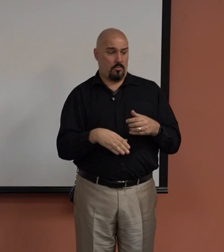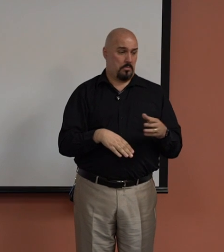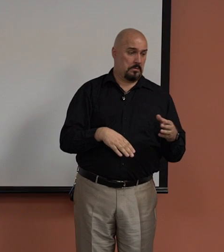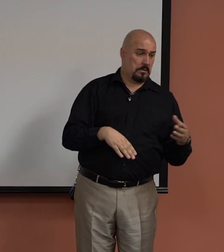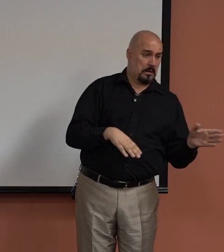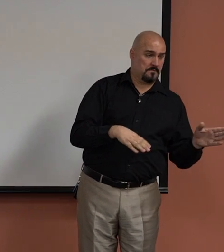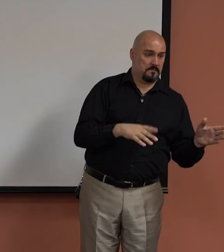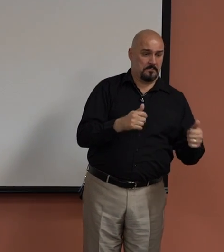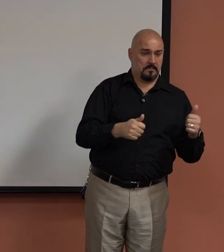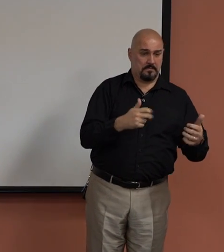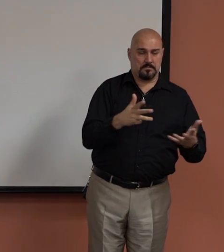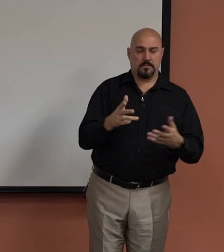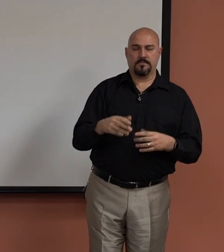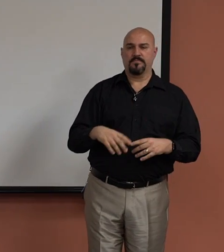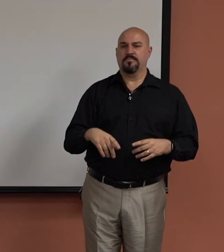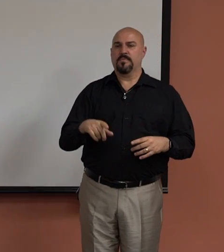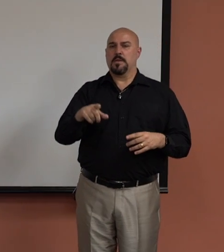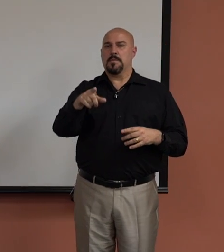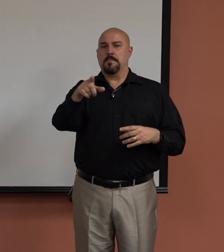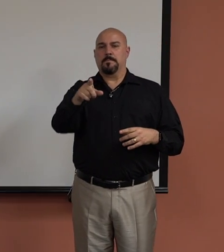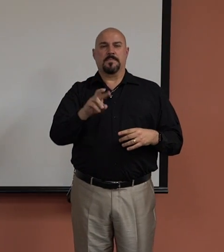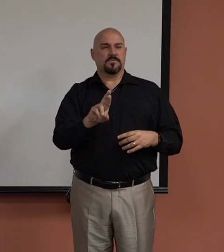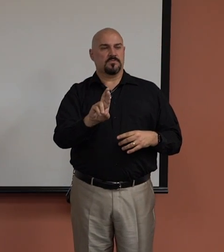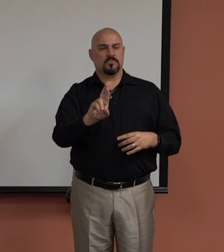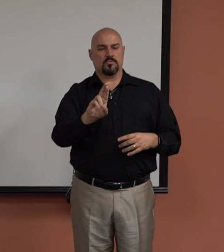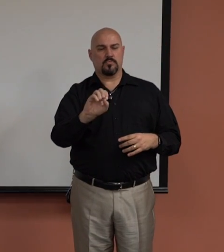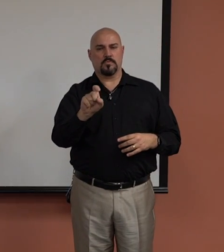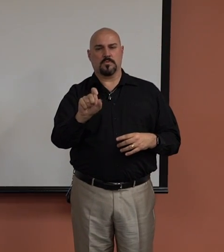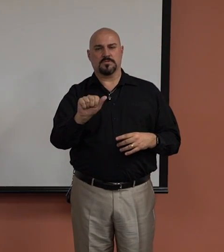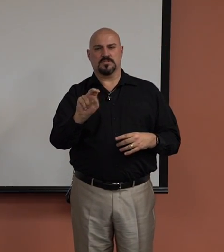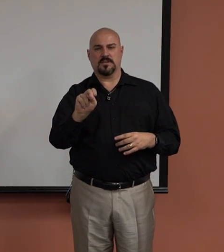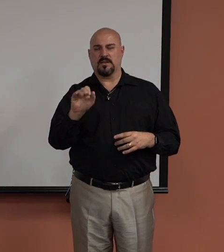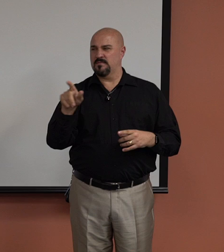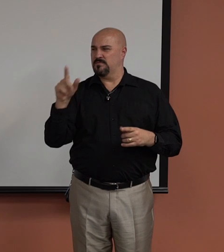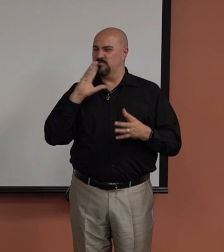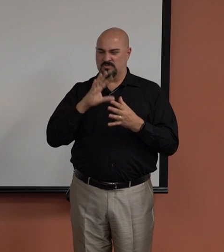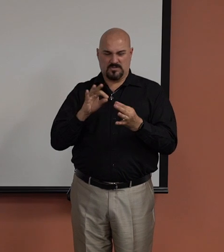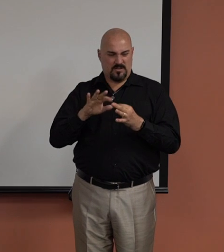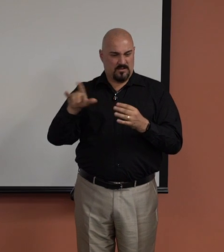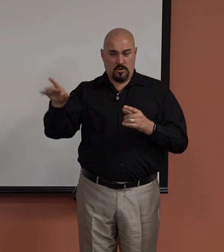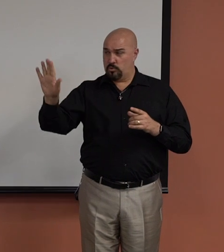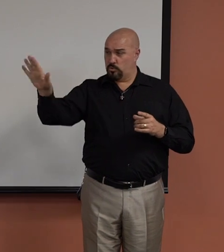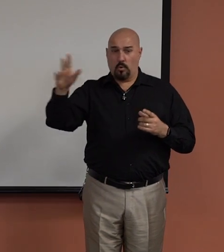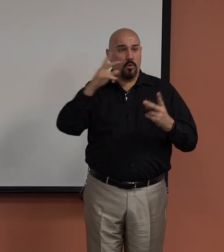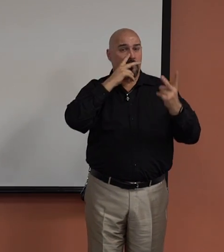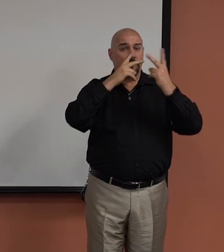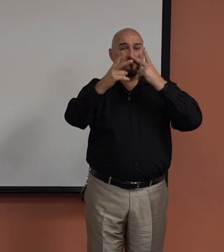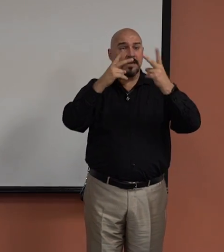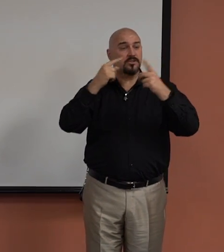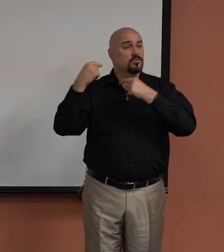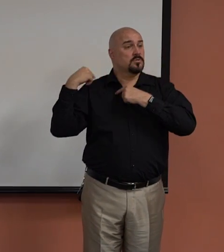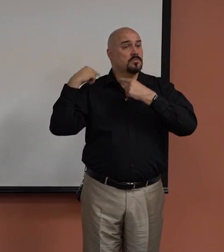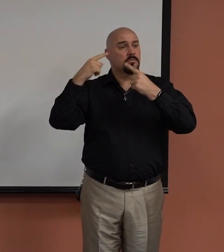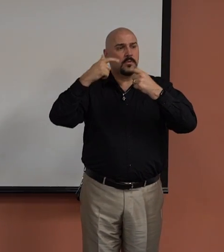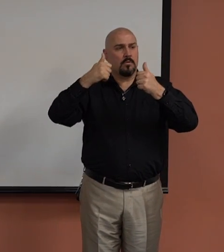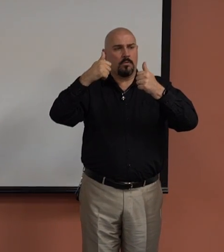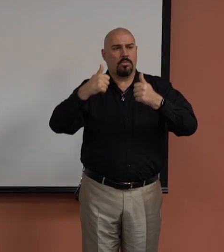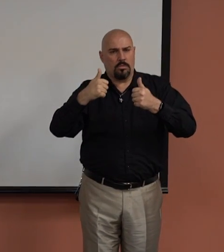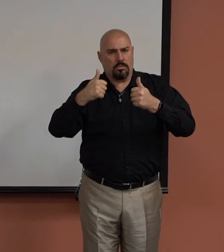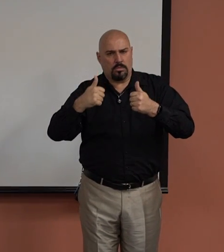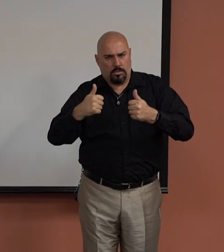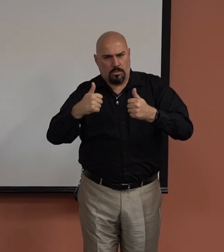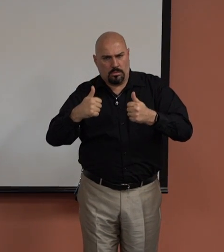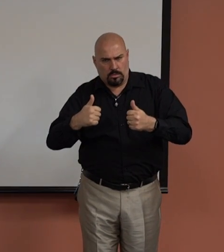your sight went down over a period of time. Mm-hmm. Did you get any training prior